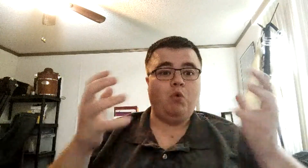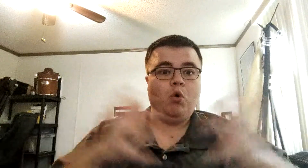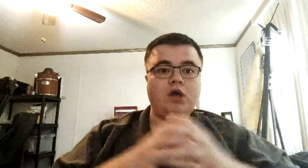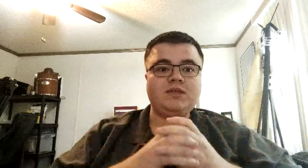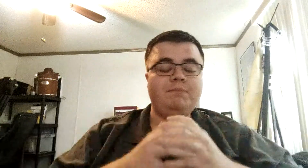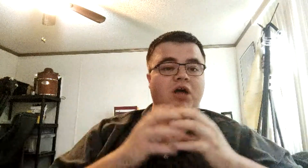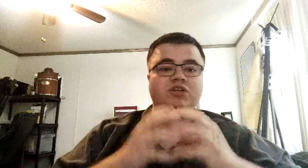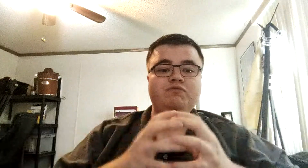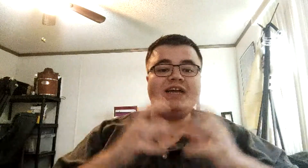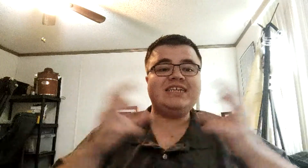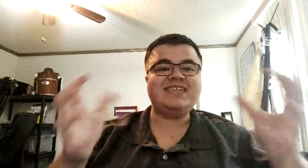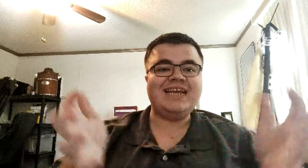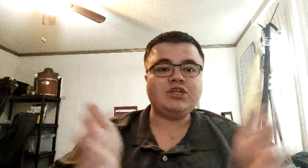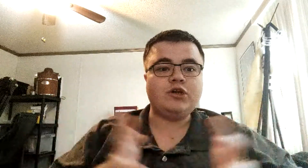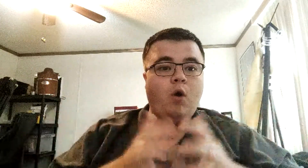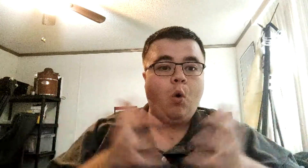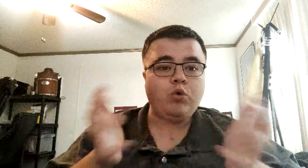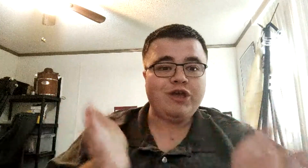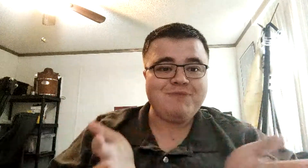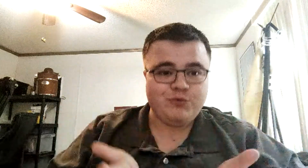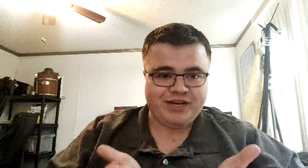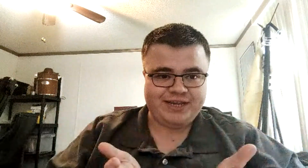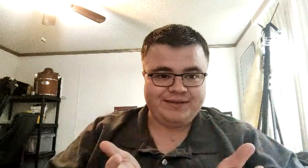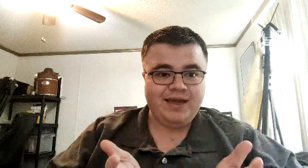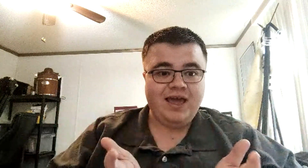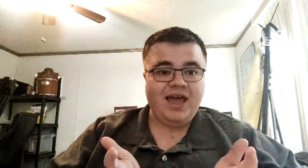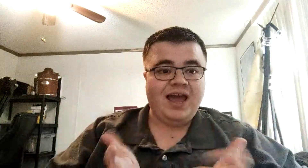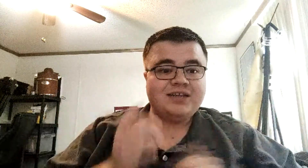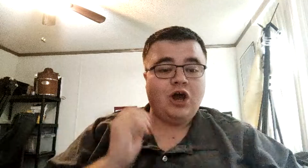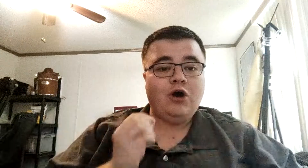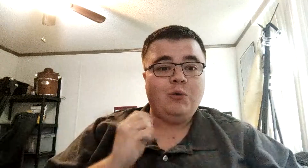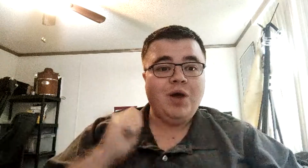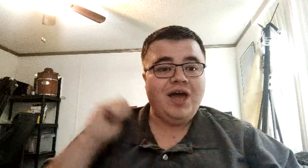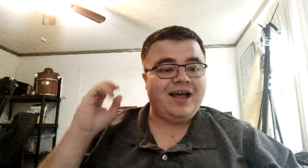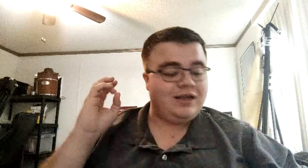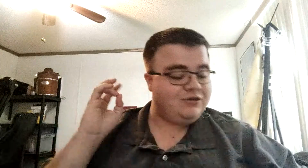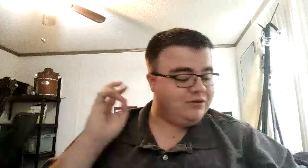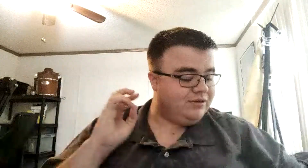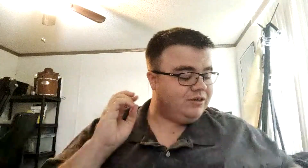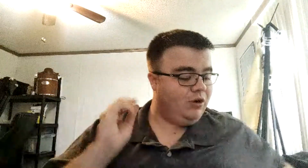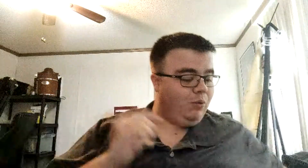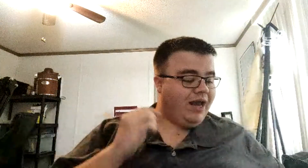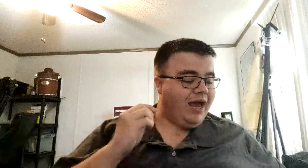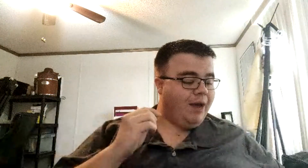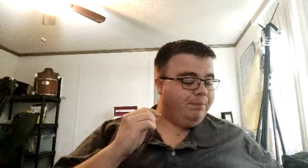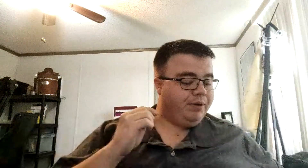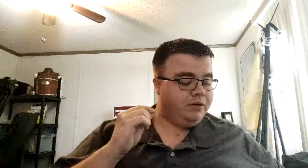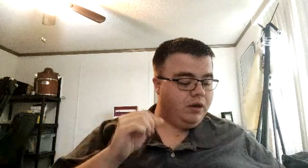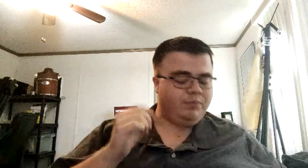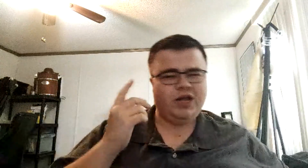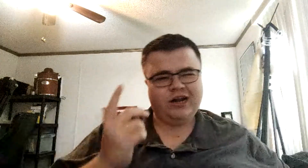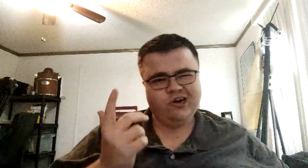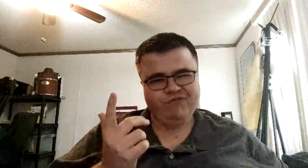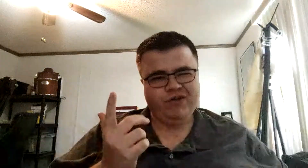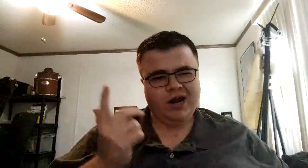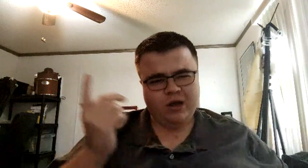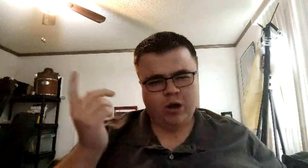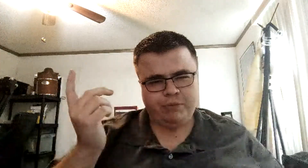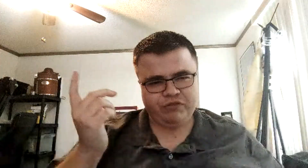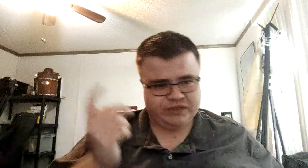reward, much recognition of the whole community. So, what happened? I'm going to clarify a couple of